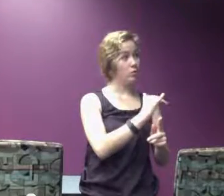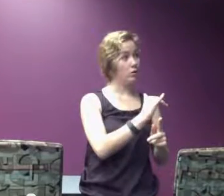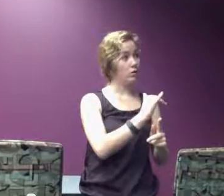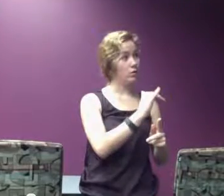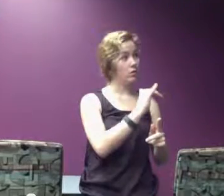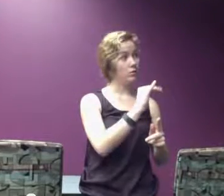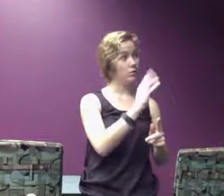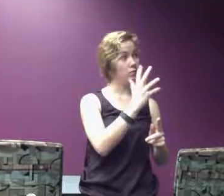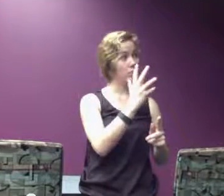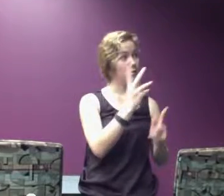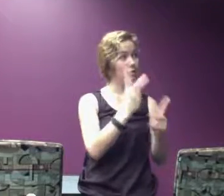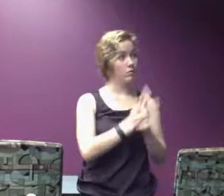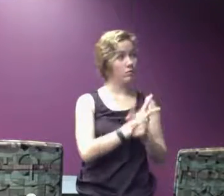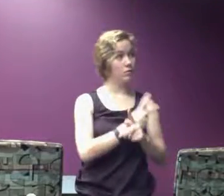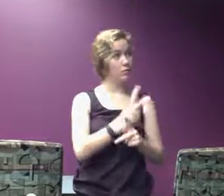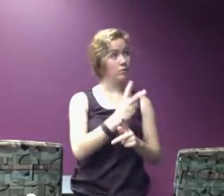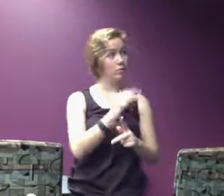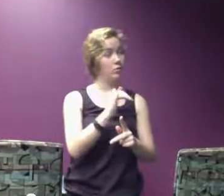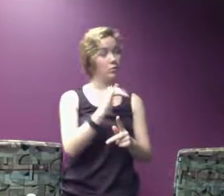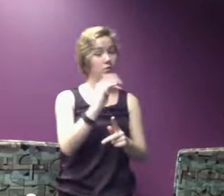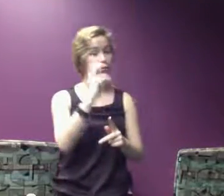we're going to multiply